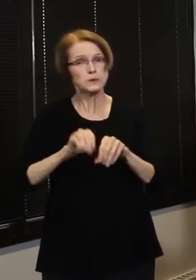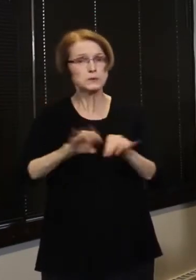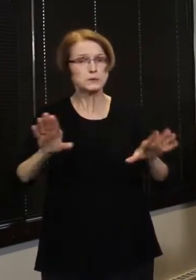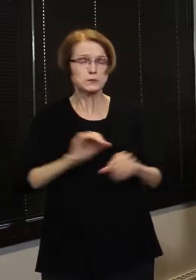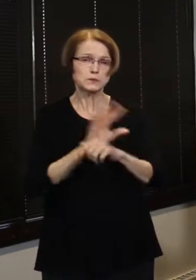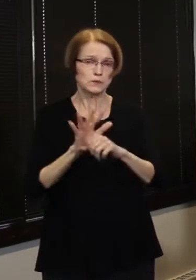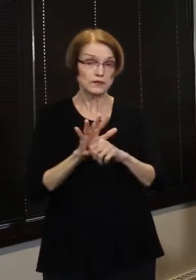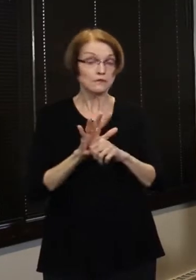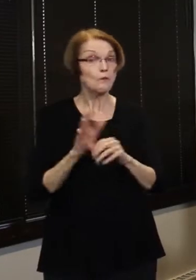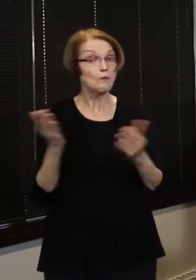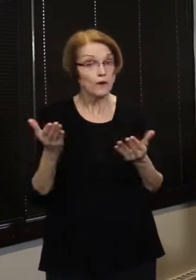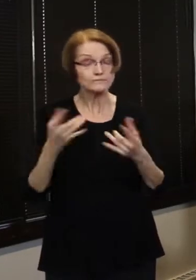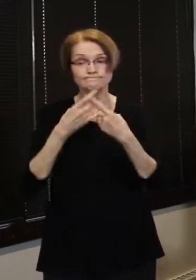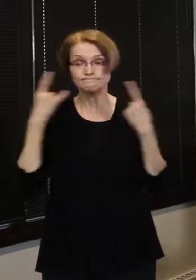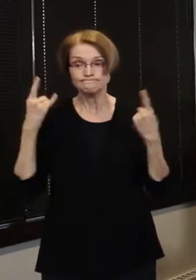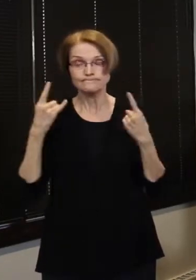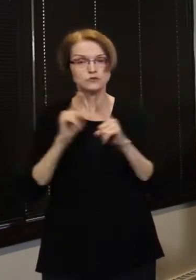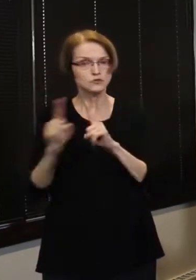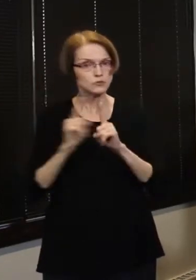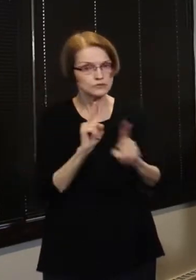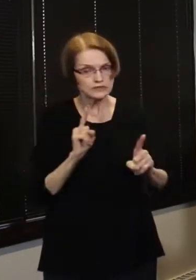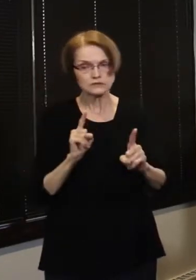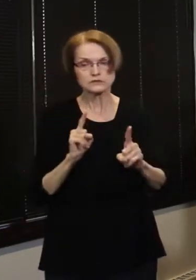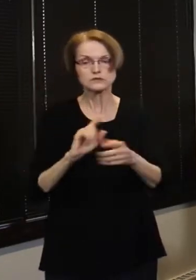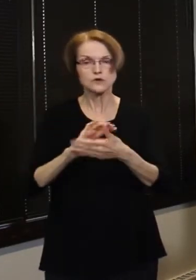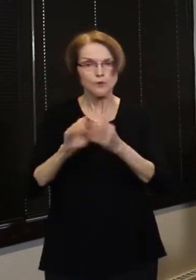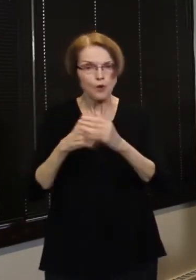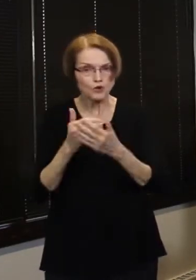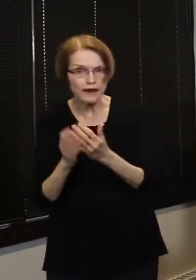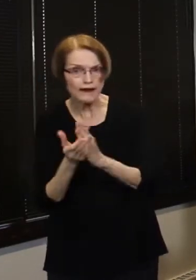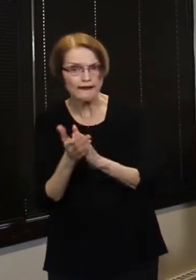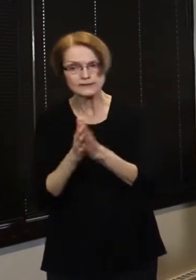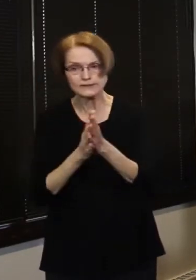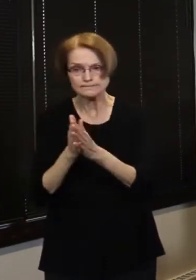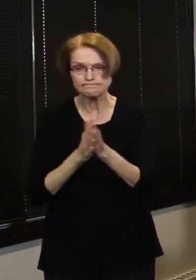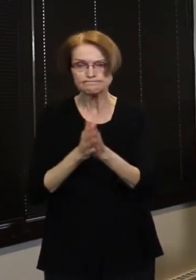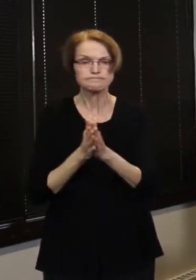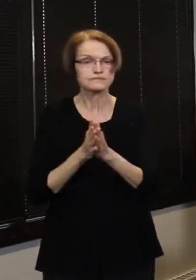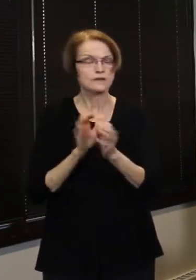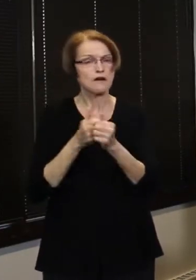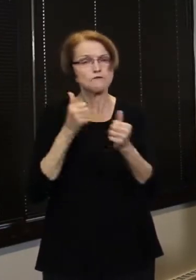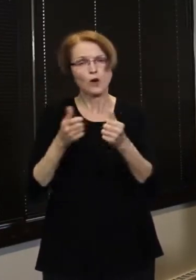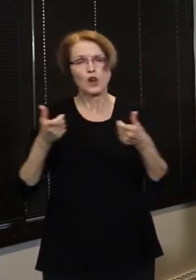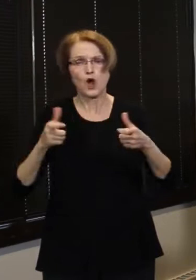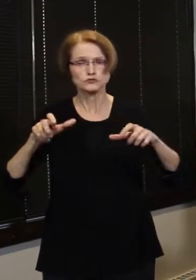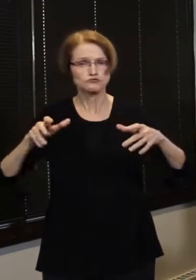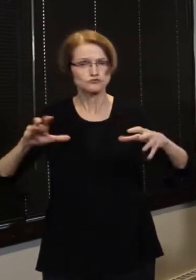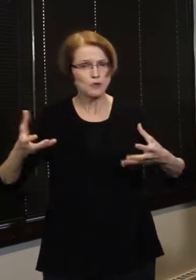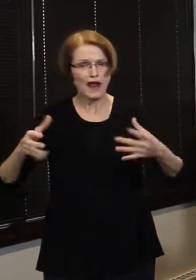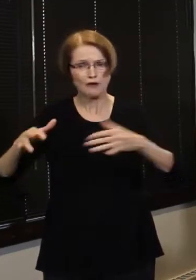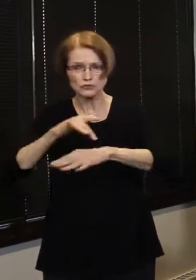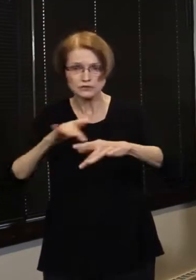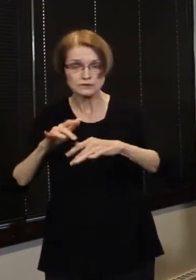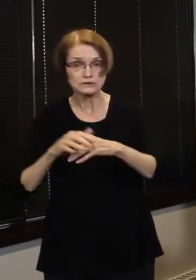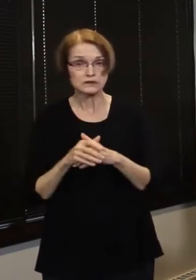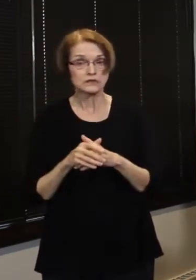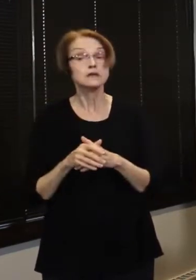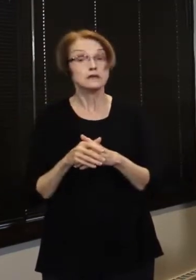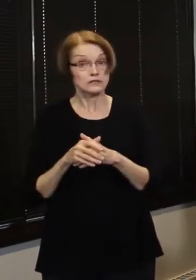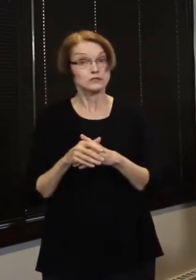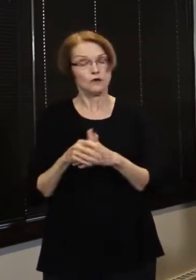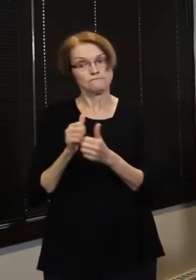wearing a mask, social distancing, washing your hands, avoiding large crowds, until we can